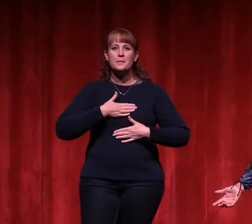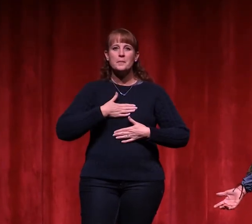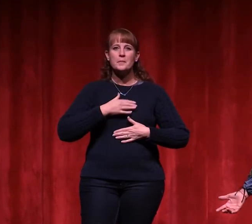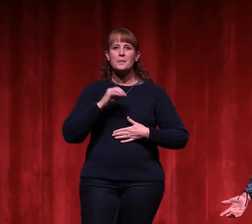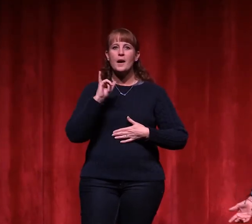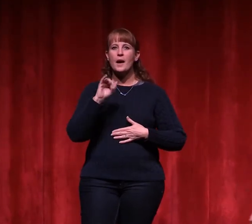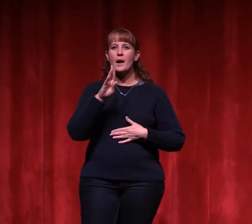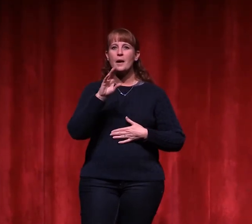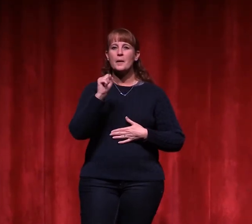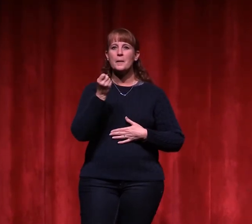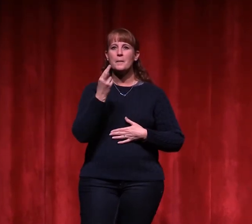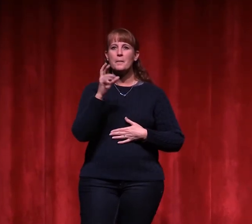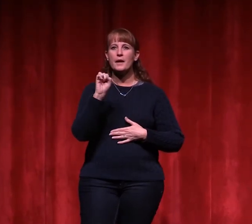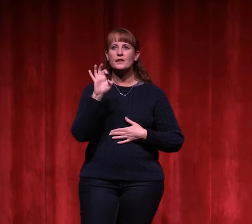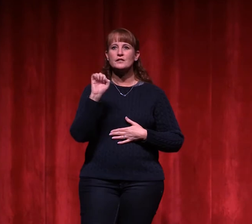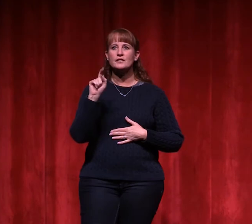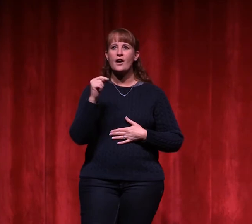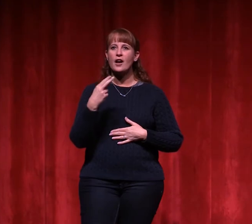butterscotch.